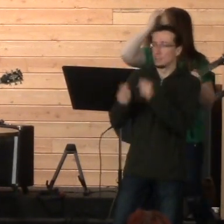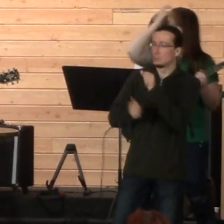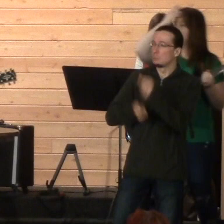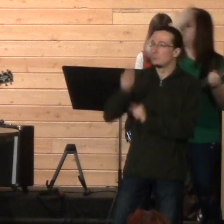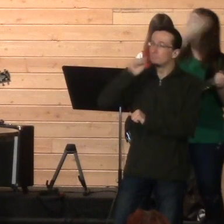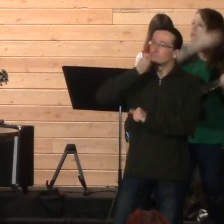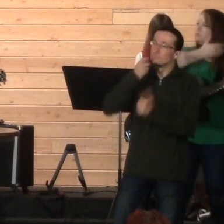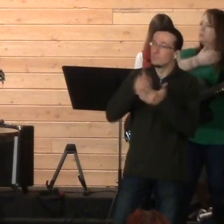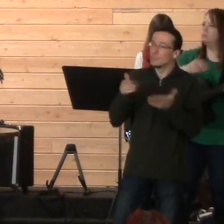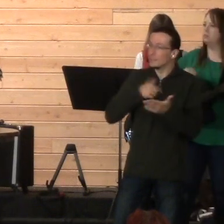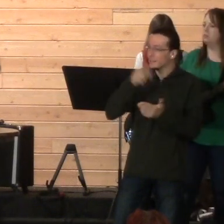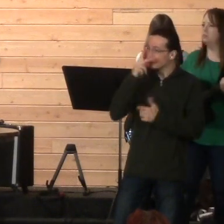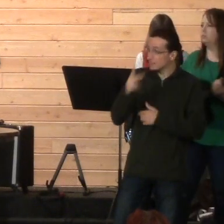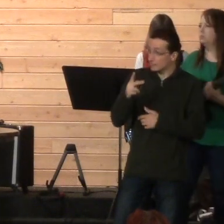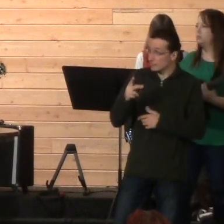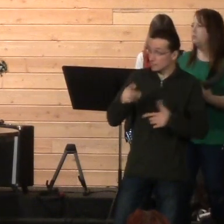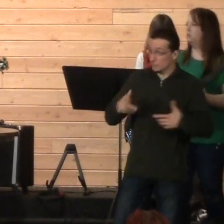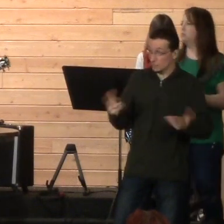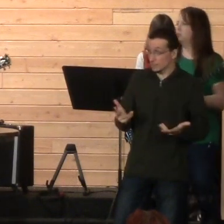to see.